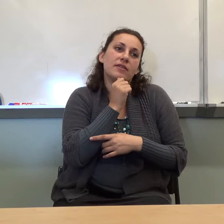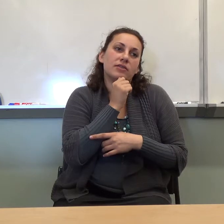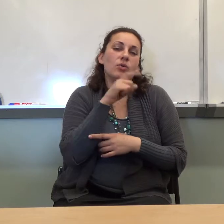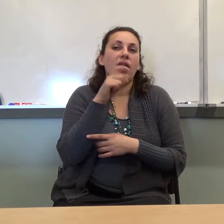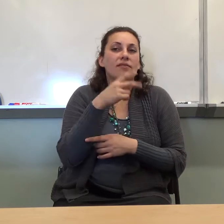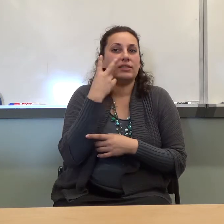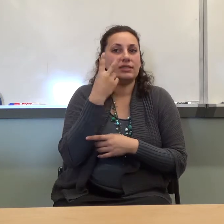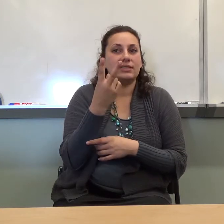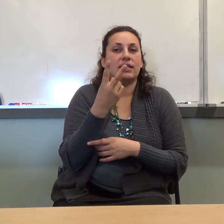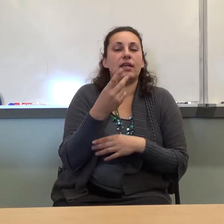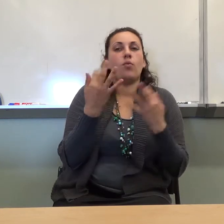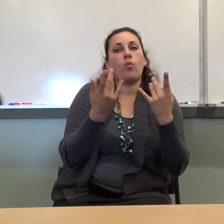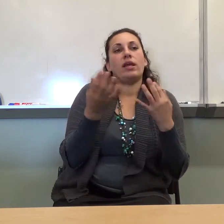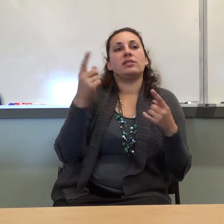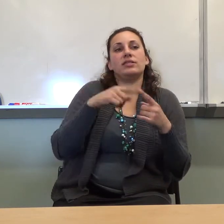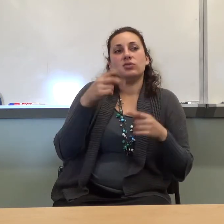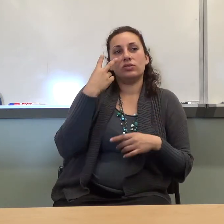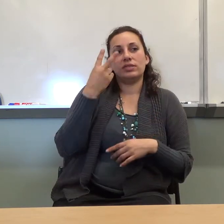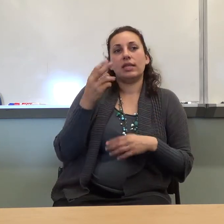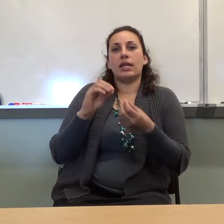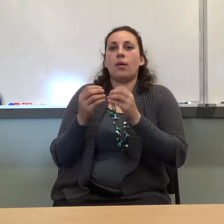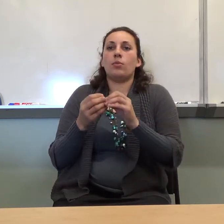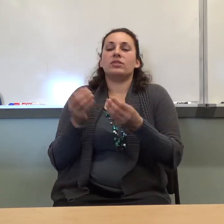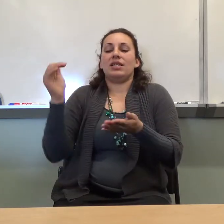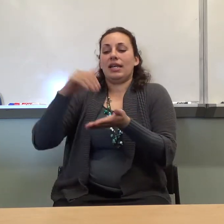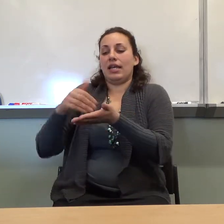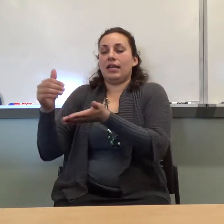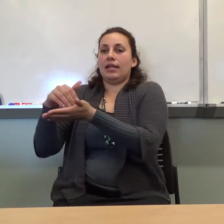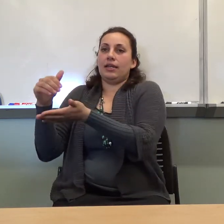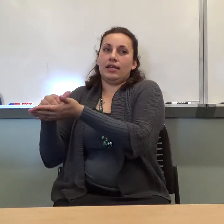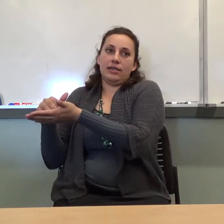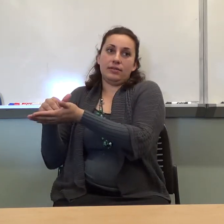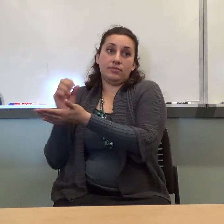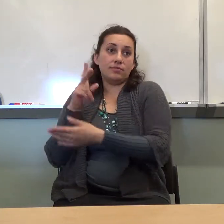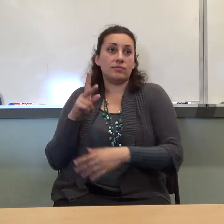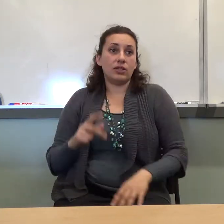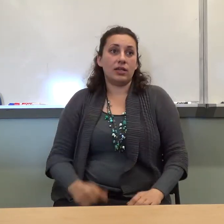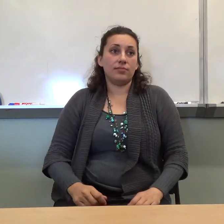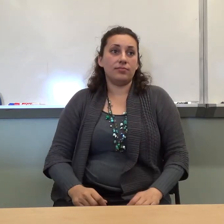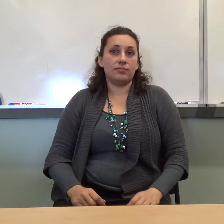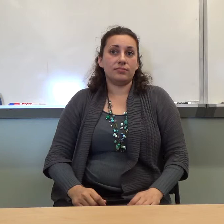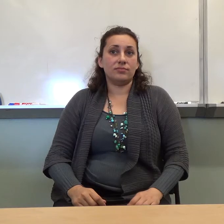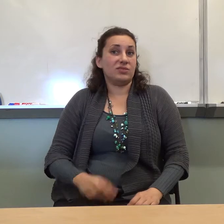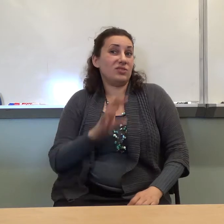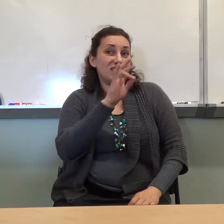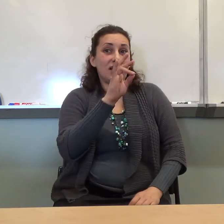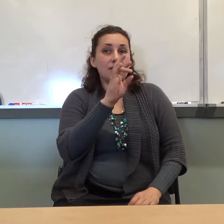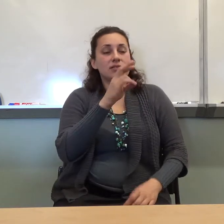is. Okay, that's the repeater for sevenths. Sorry. Can you